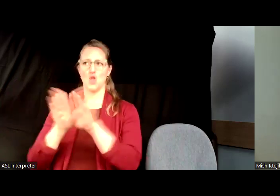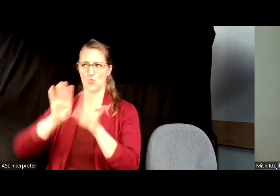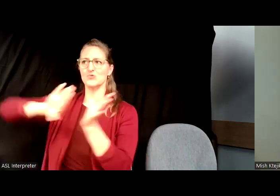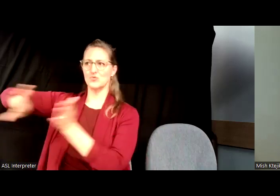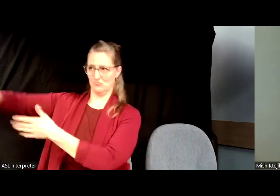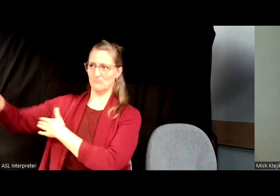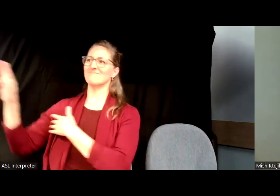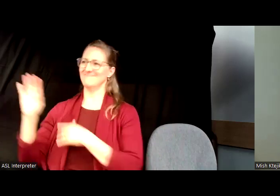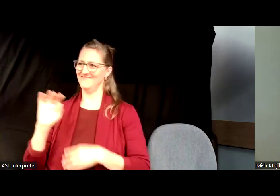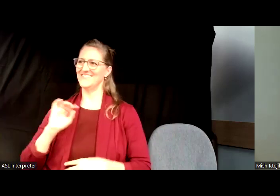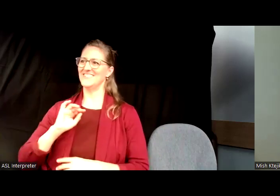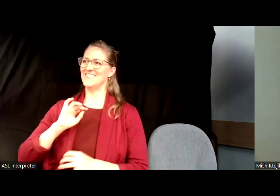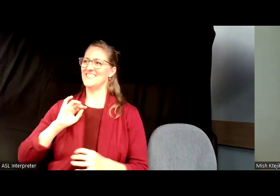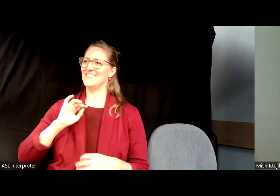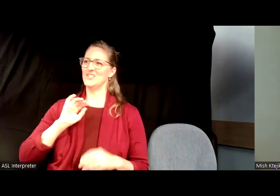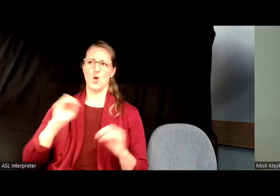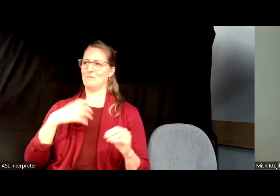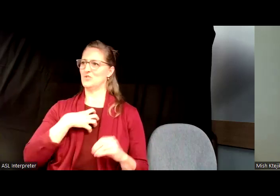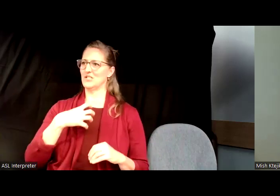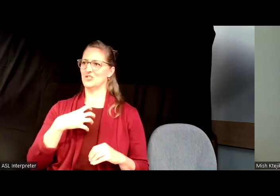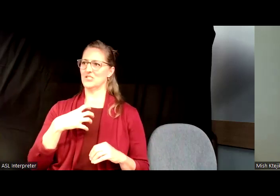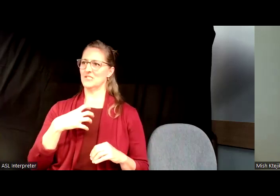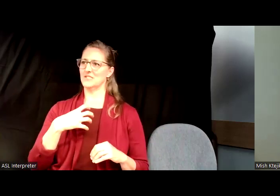Okay, we'll close it, no objections.